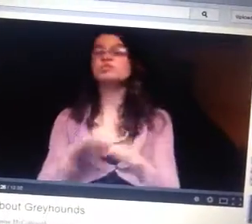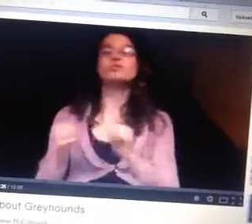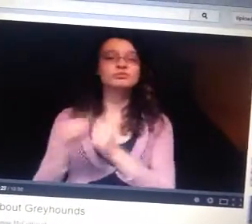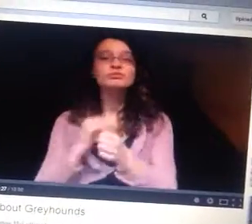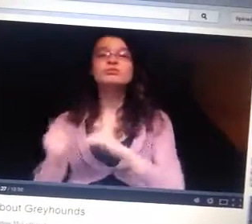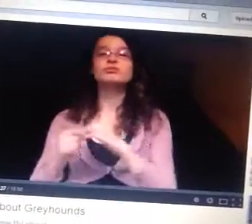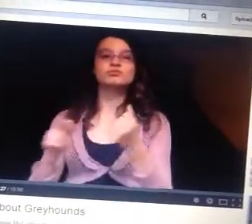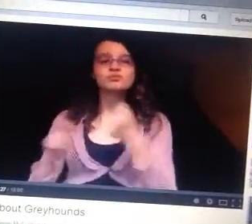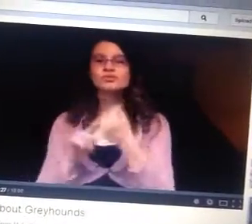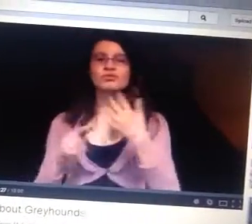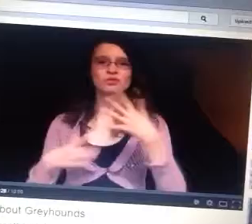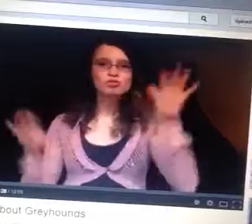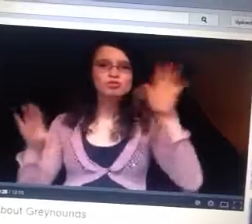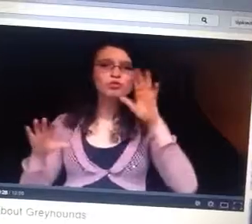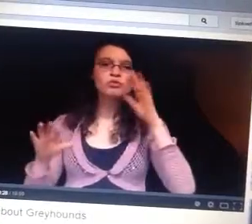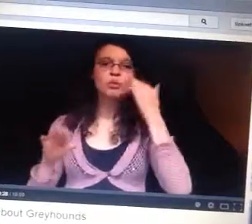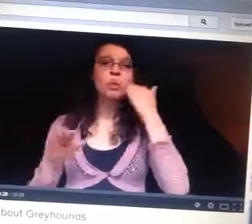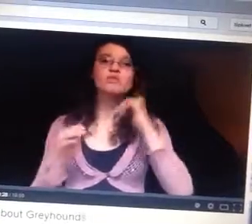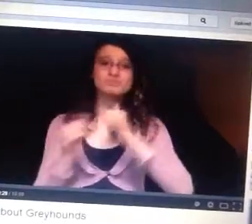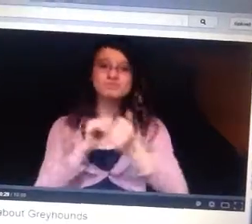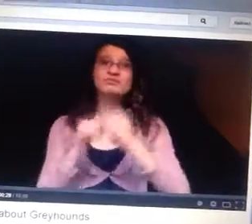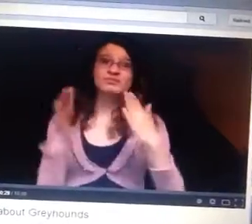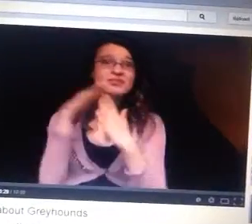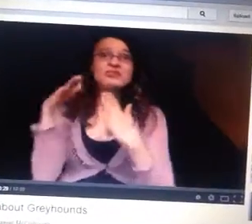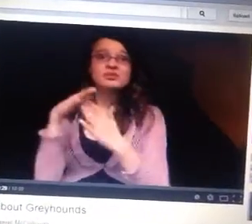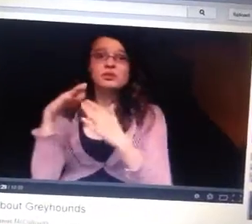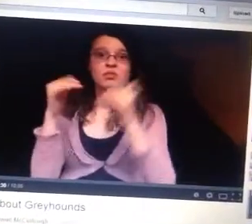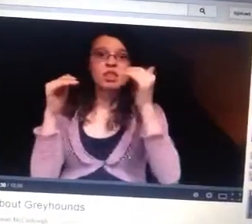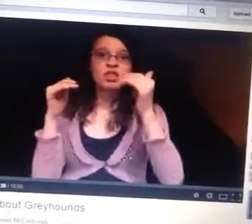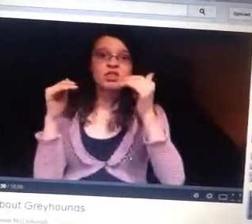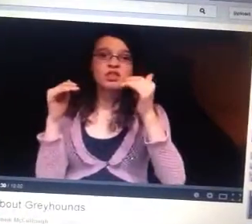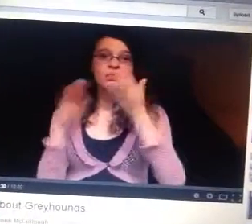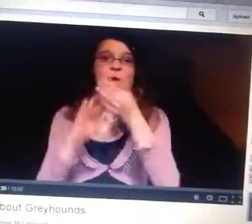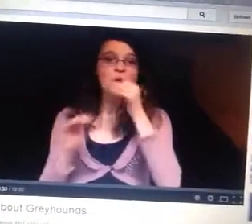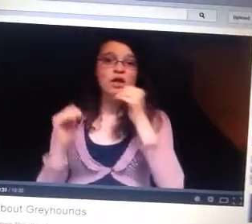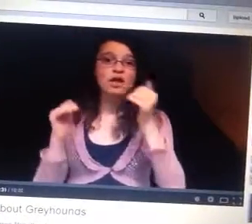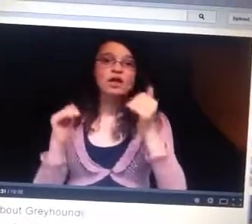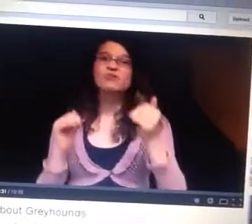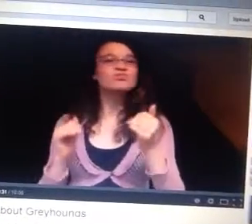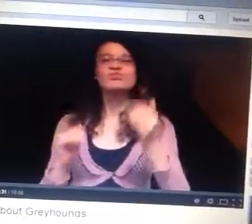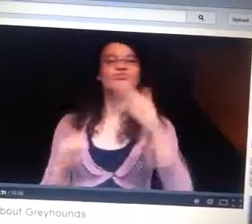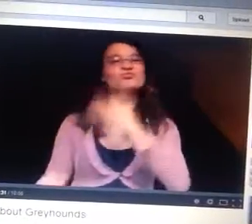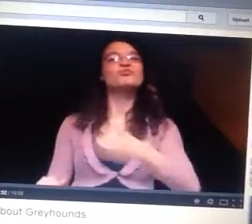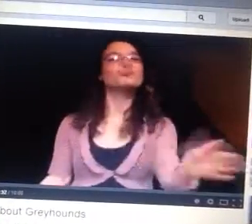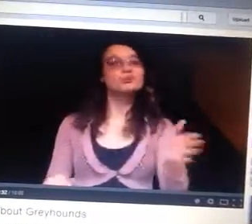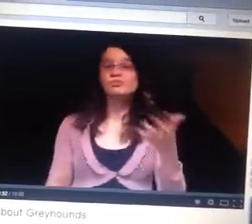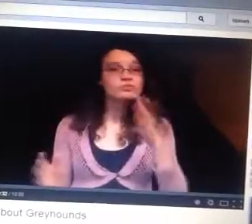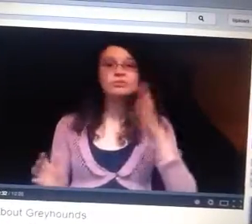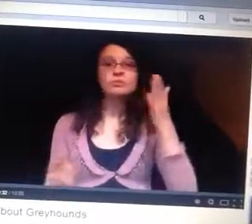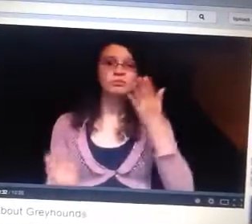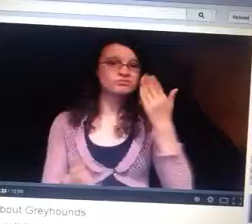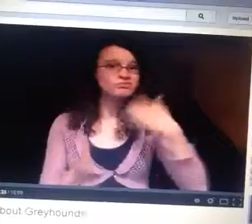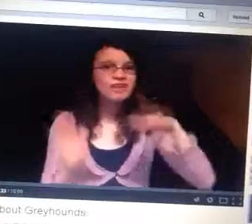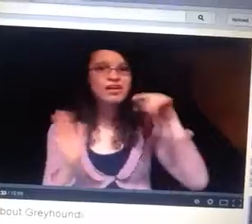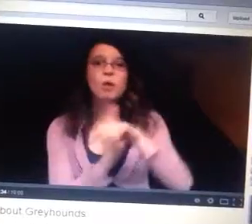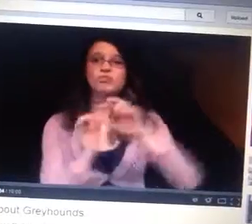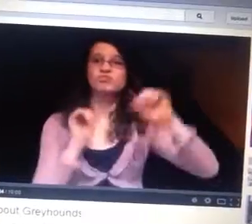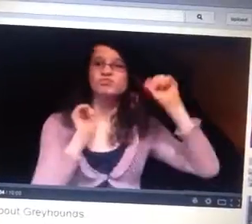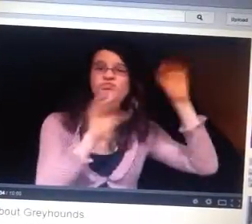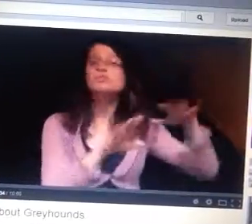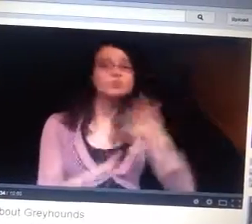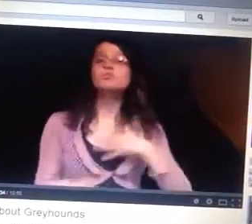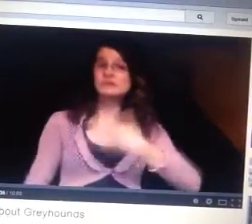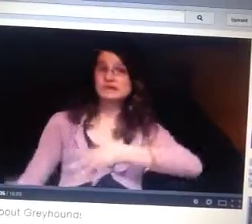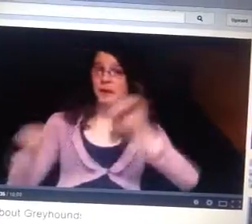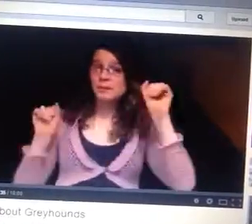the Daytona area. He did competition there. What happens most often is when they're not